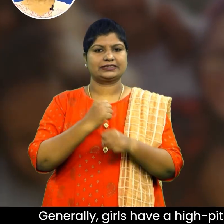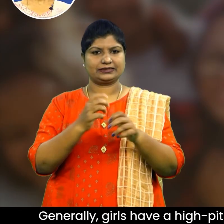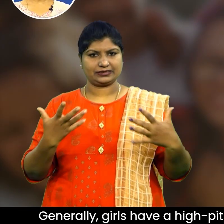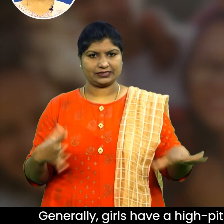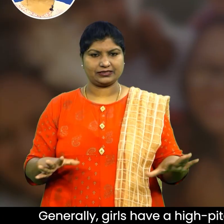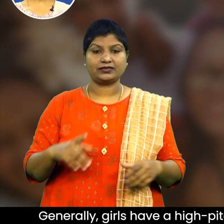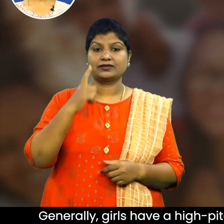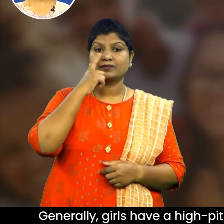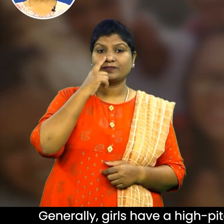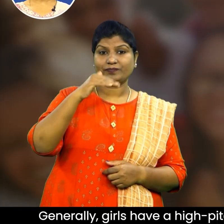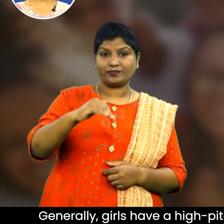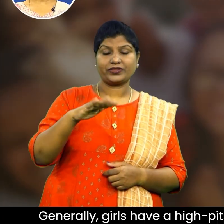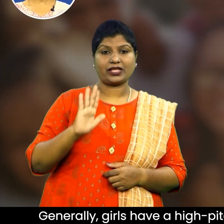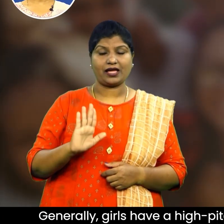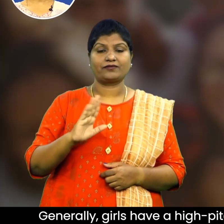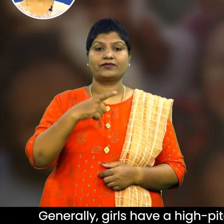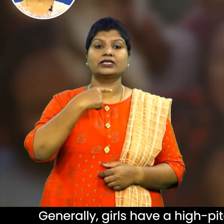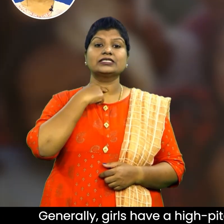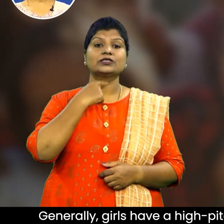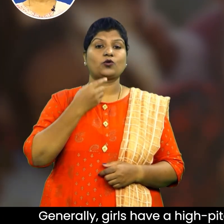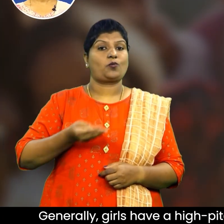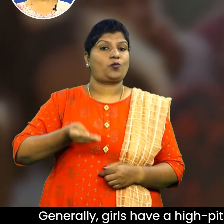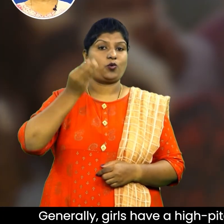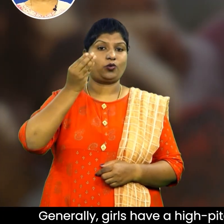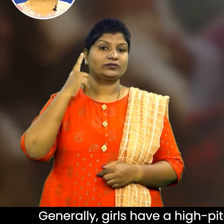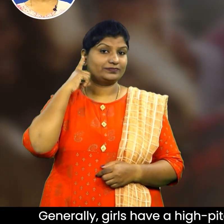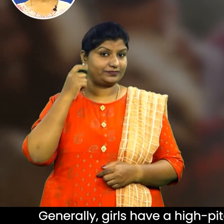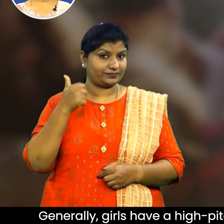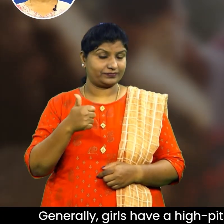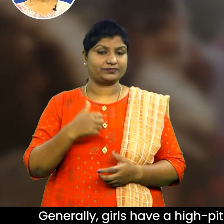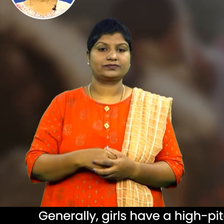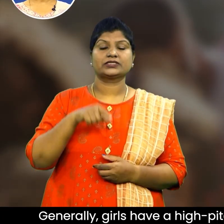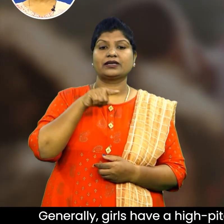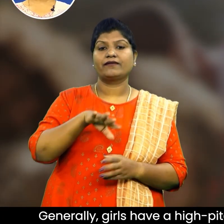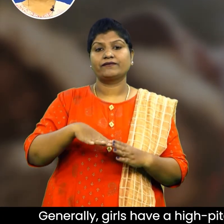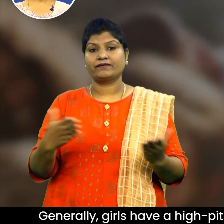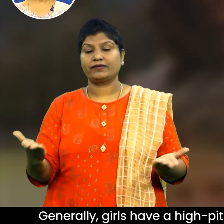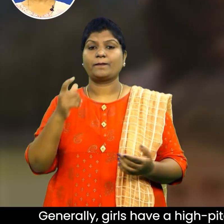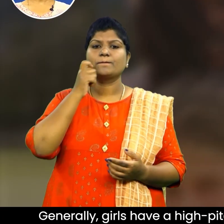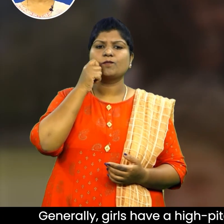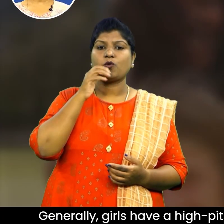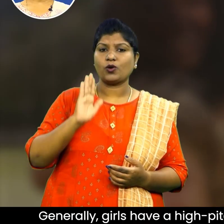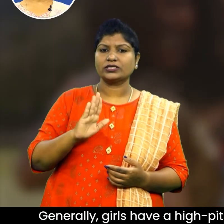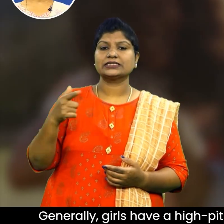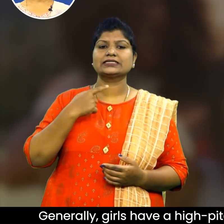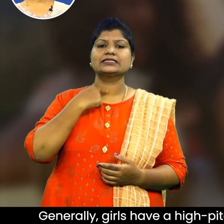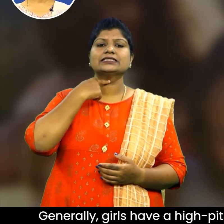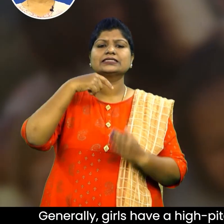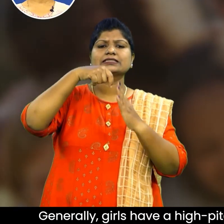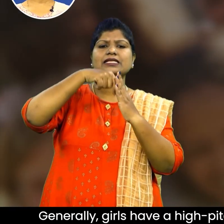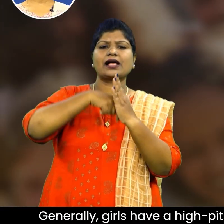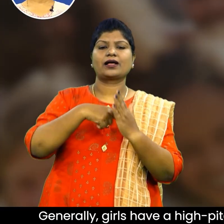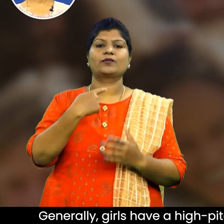Generally, girls have a high-pitched voice, whereas boys have a deep voice.